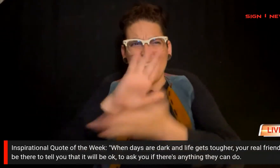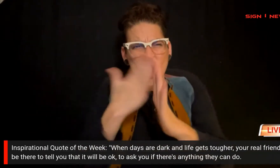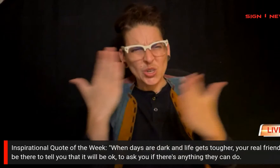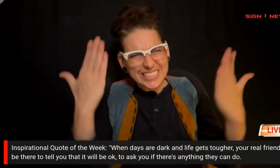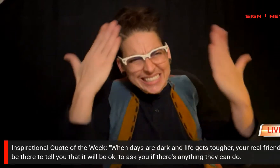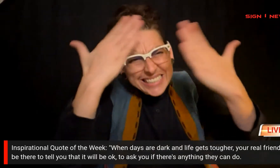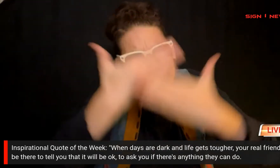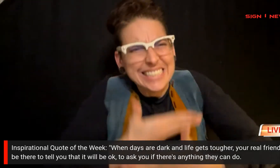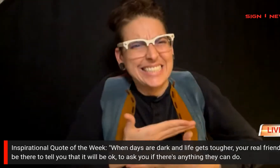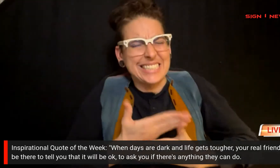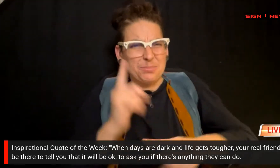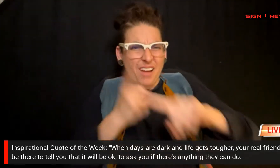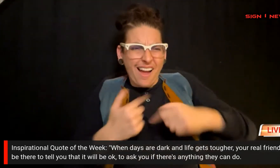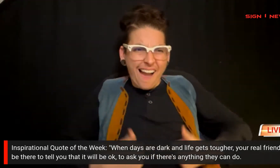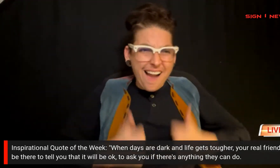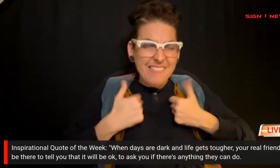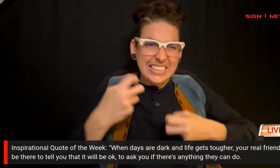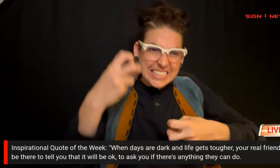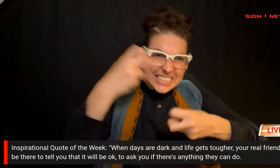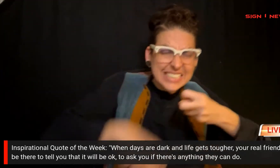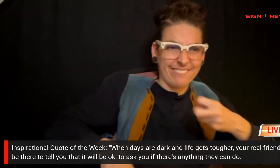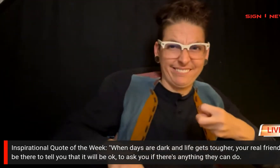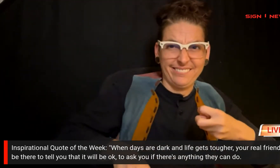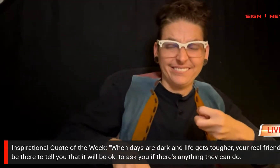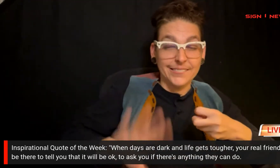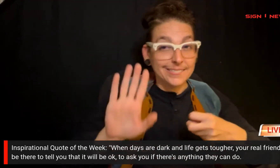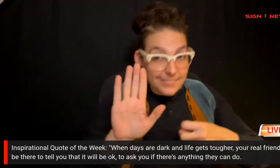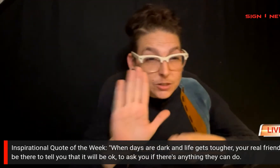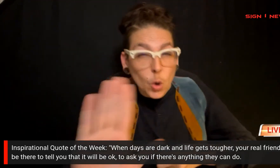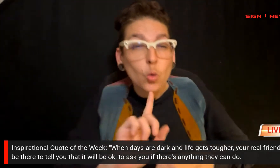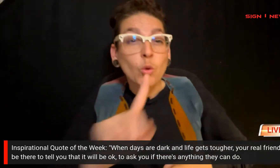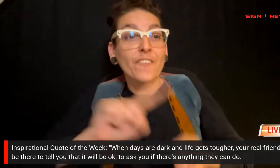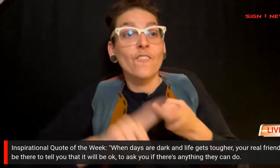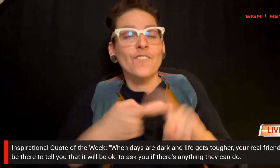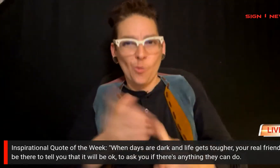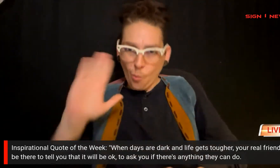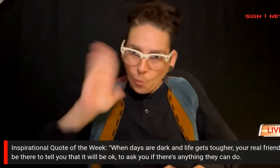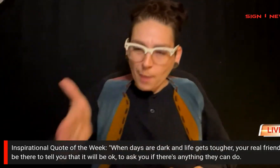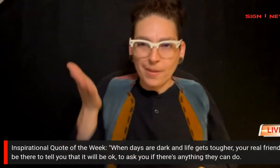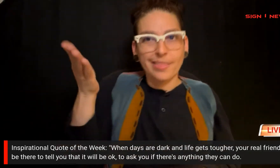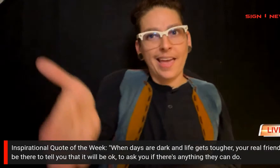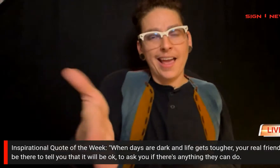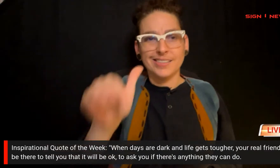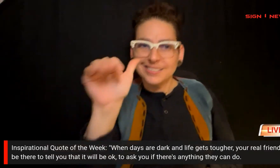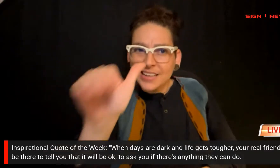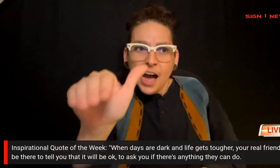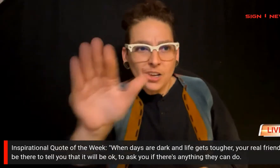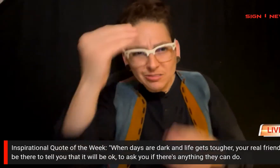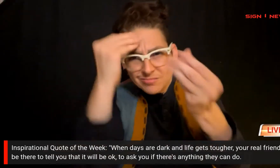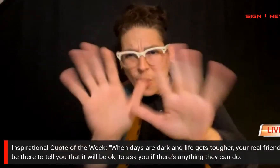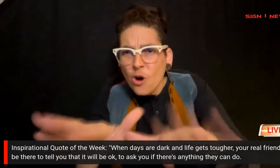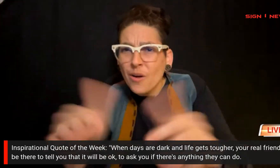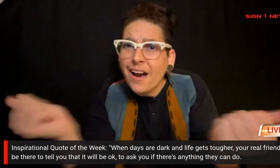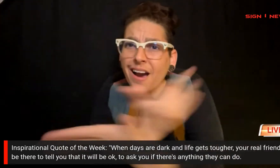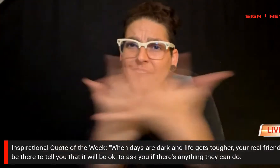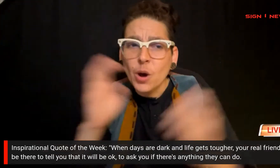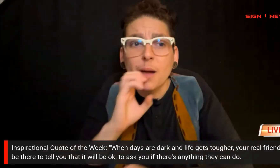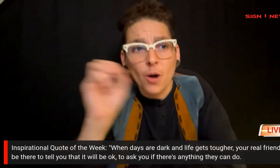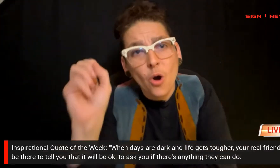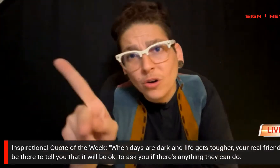"When days are dark and life gets tough, your real friends will be there to tell you